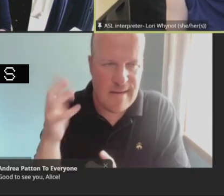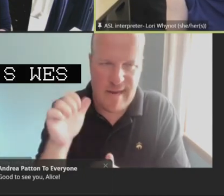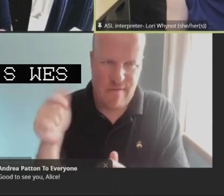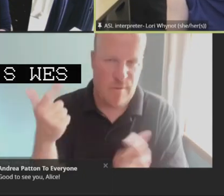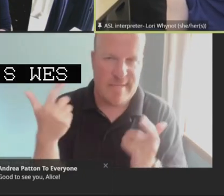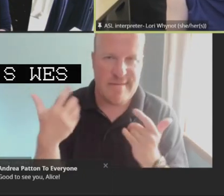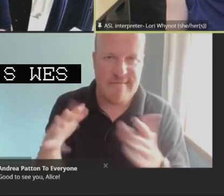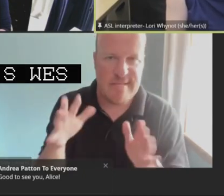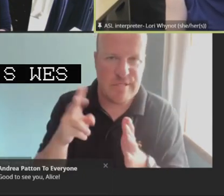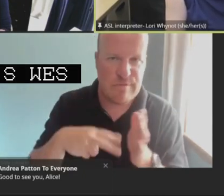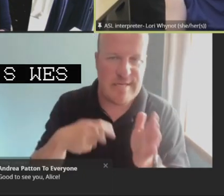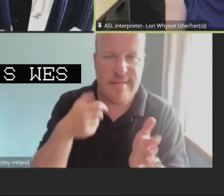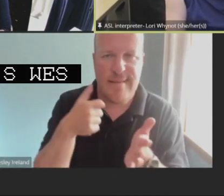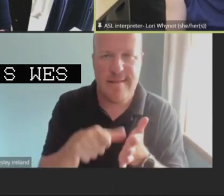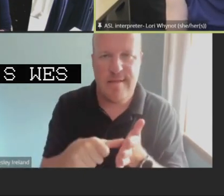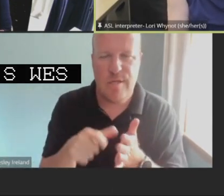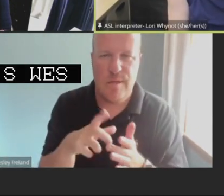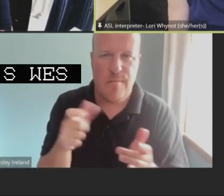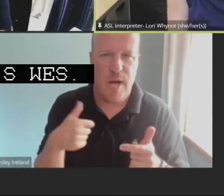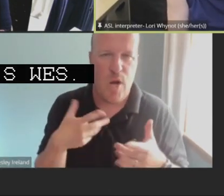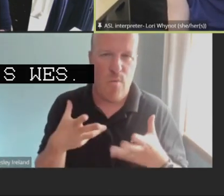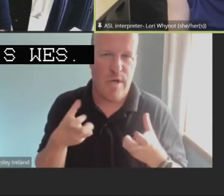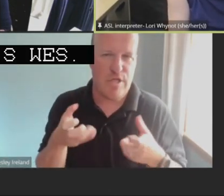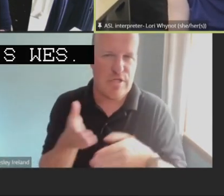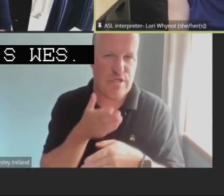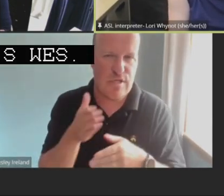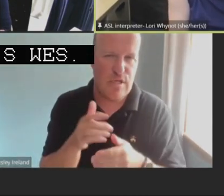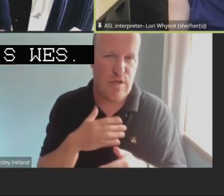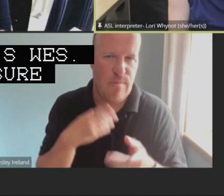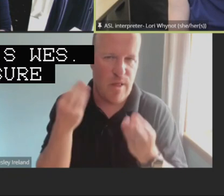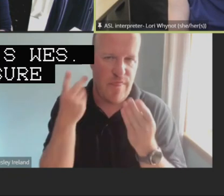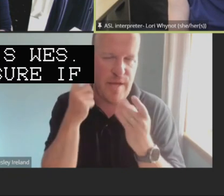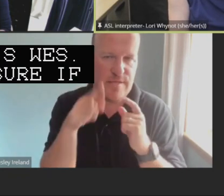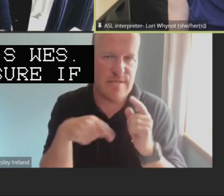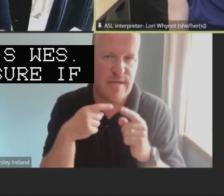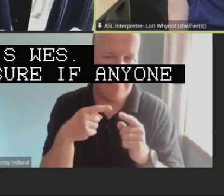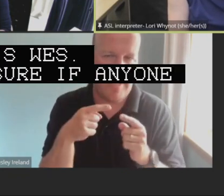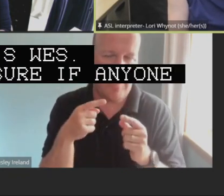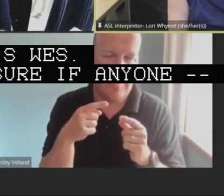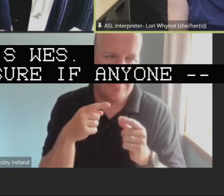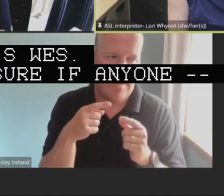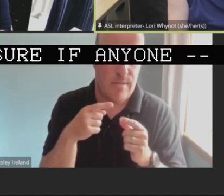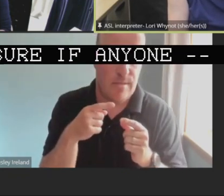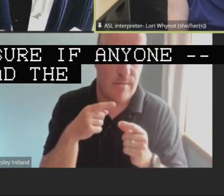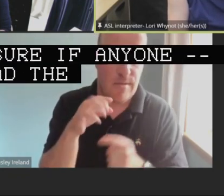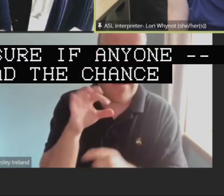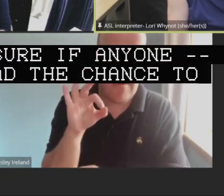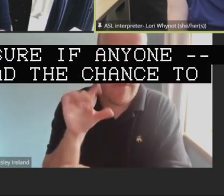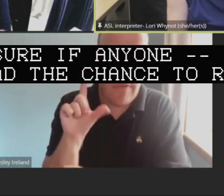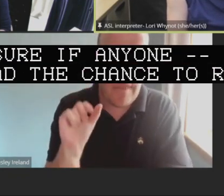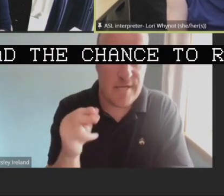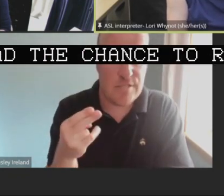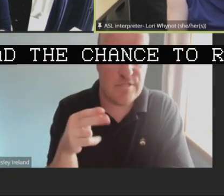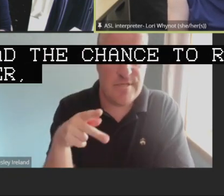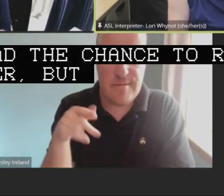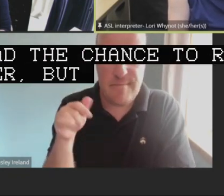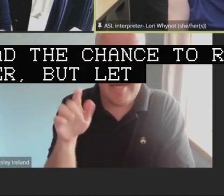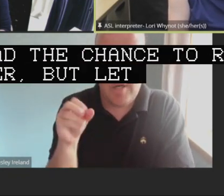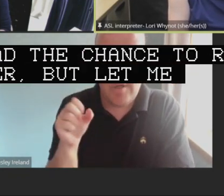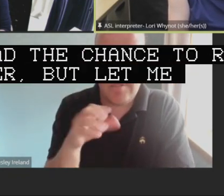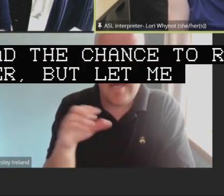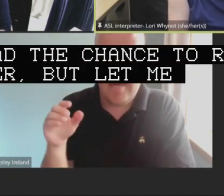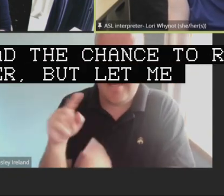I'm not sure if anyone has, if you've had the chance to read the letter, but let me share my thoughts about